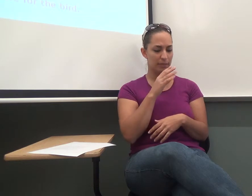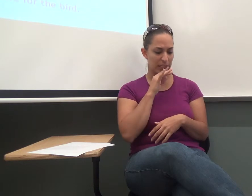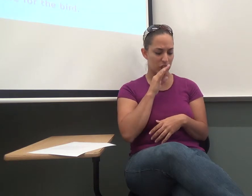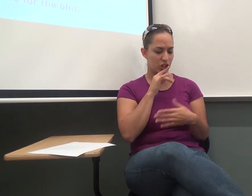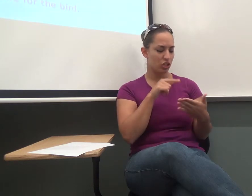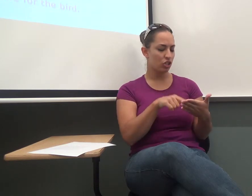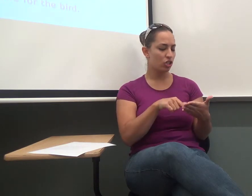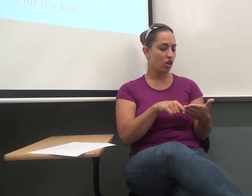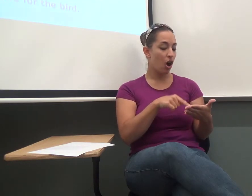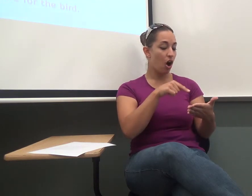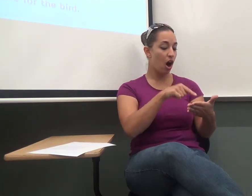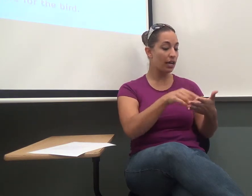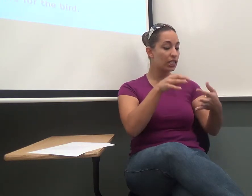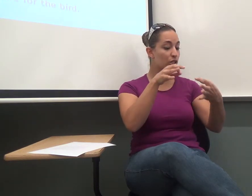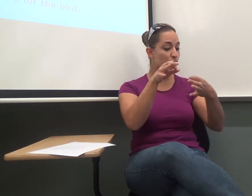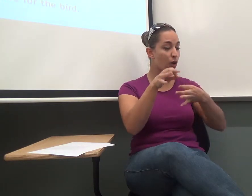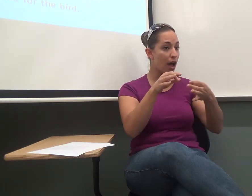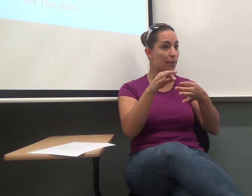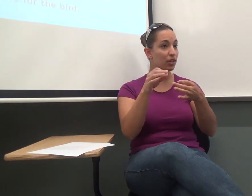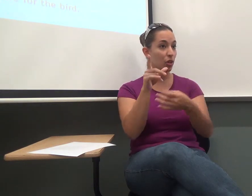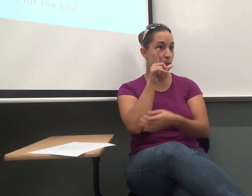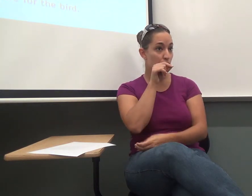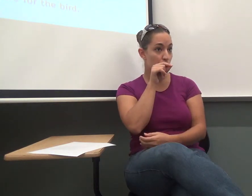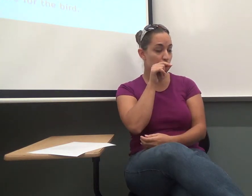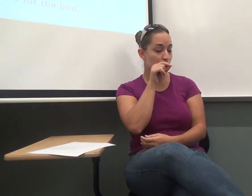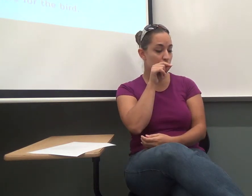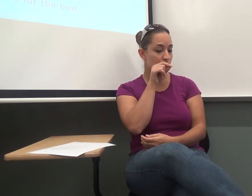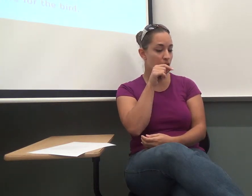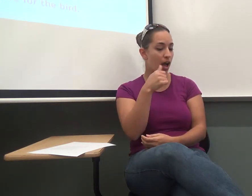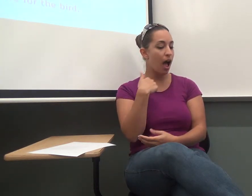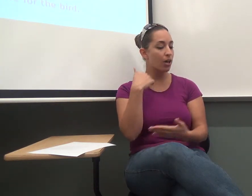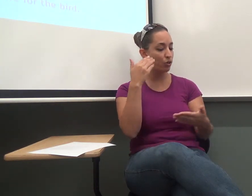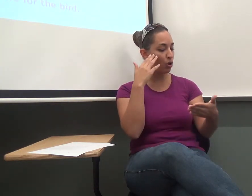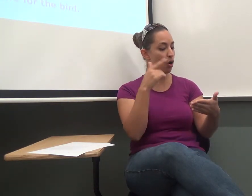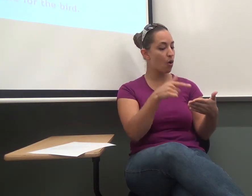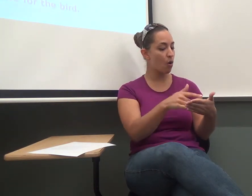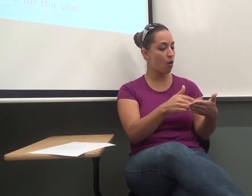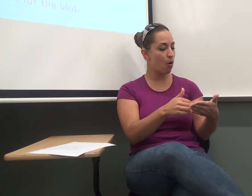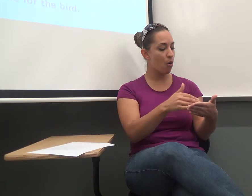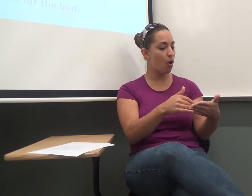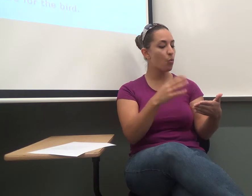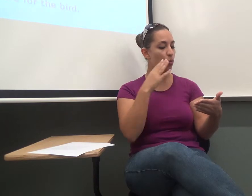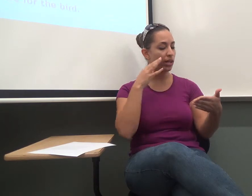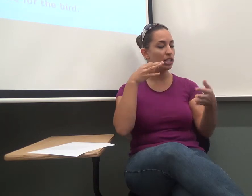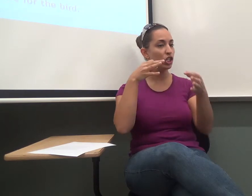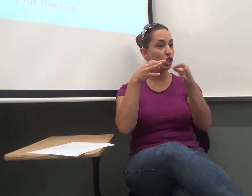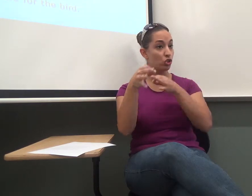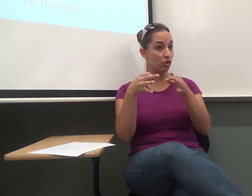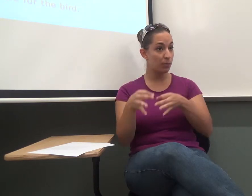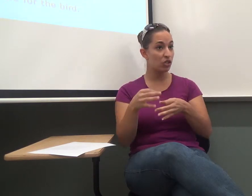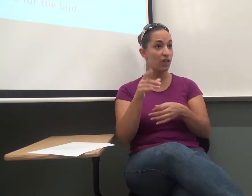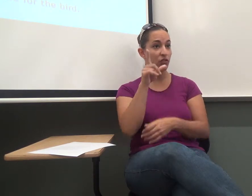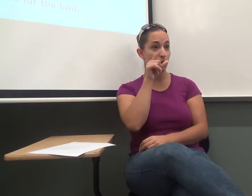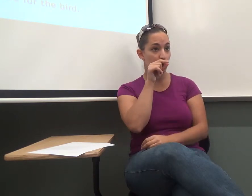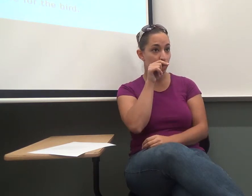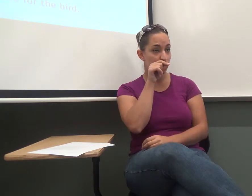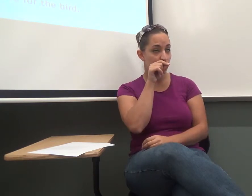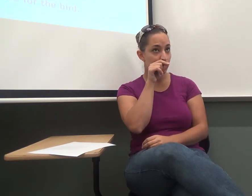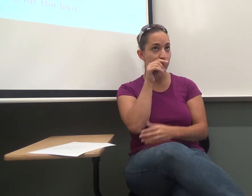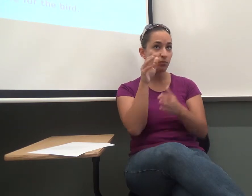I know that there's going to be a description of the bird itself, and I also know that the bird